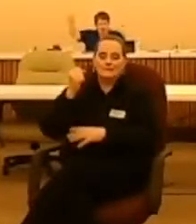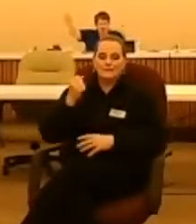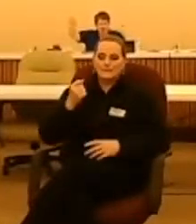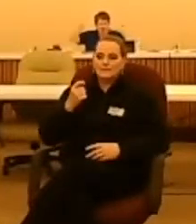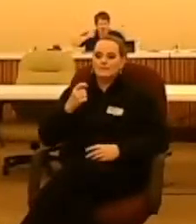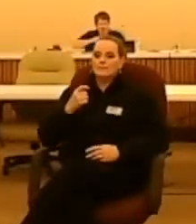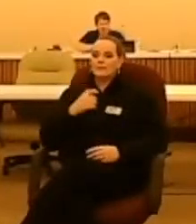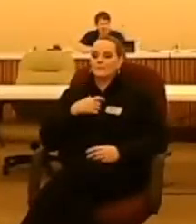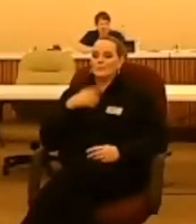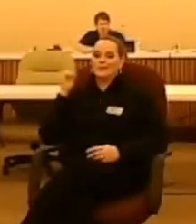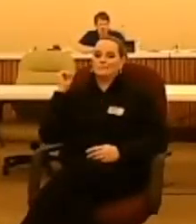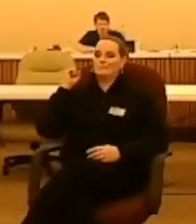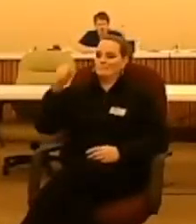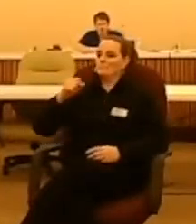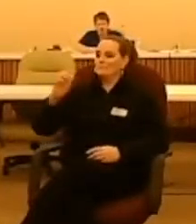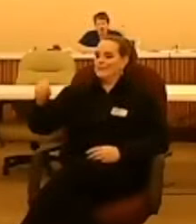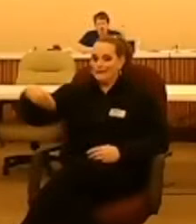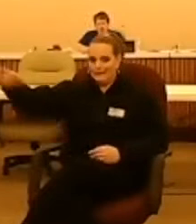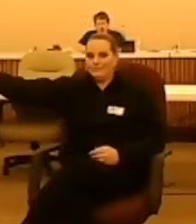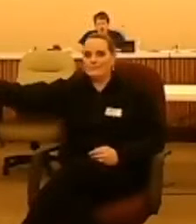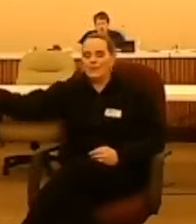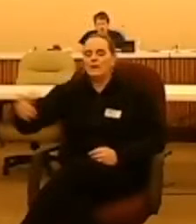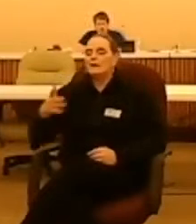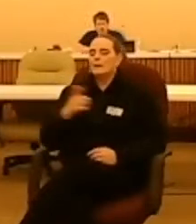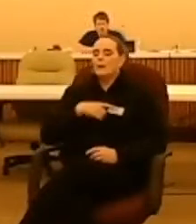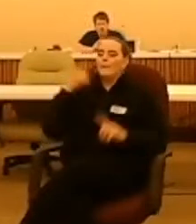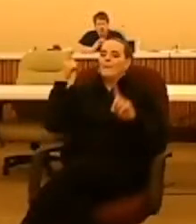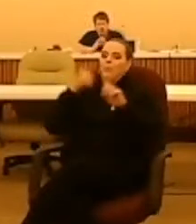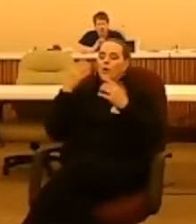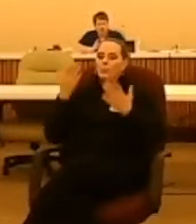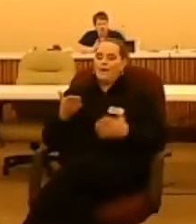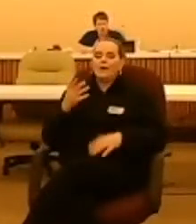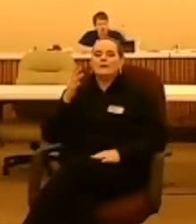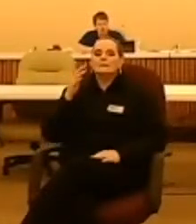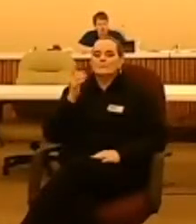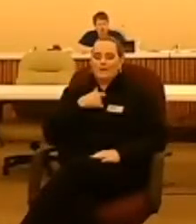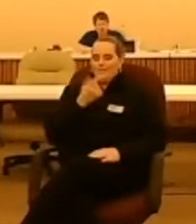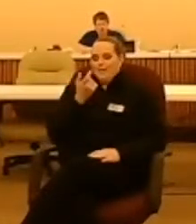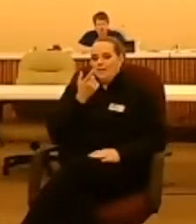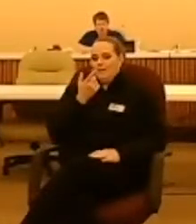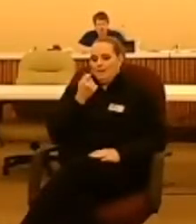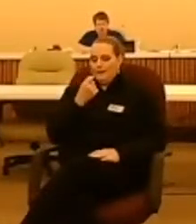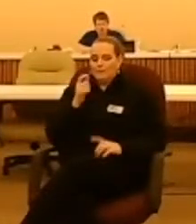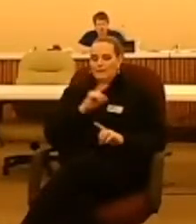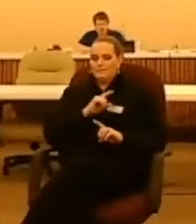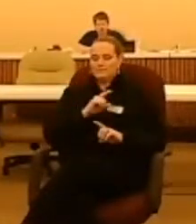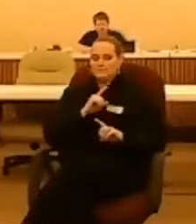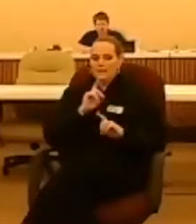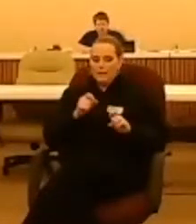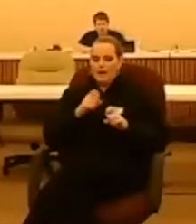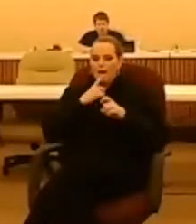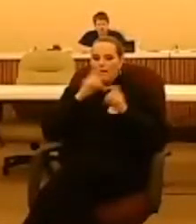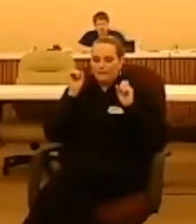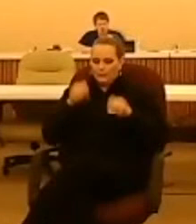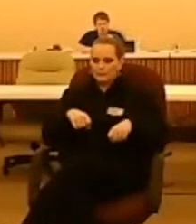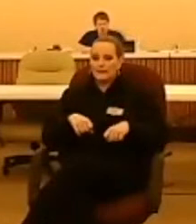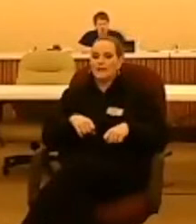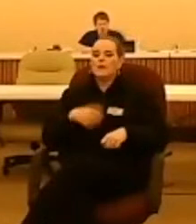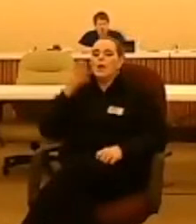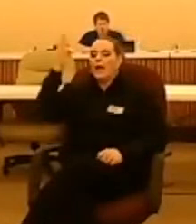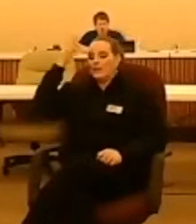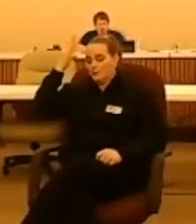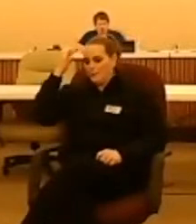hand off to the attorney general, right? But the point is, we've got a little bit of that ability because